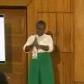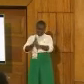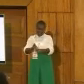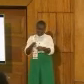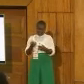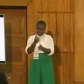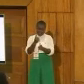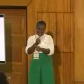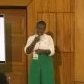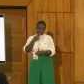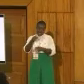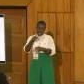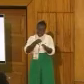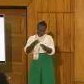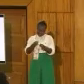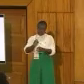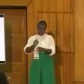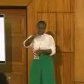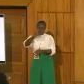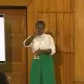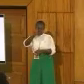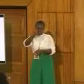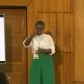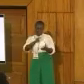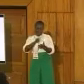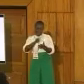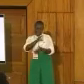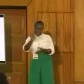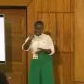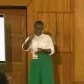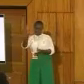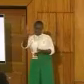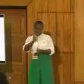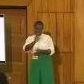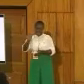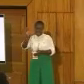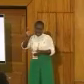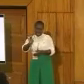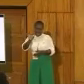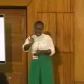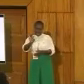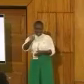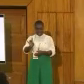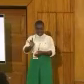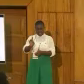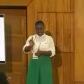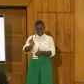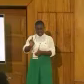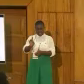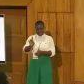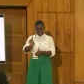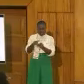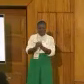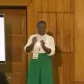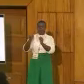Like I mentioned, 298 clients were supported. There were 23 transport stipends. 1,556 clients were